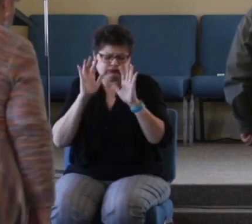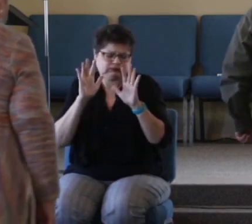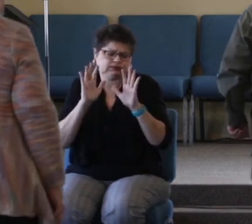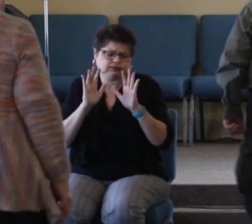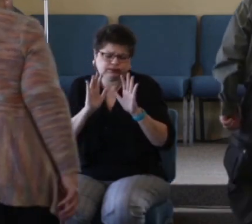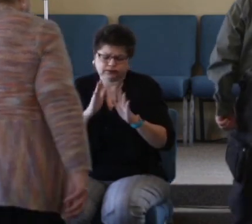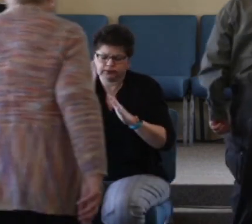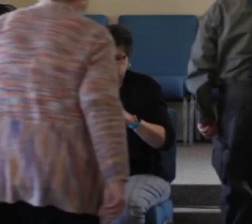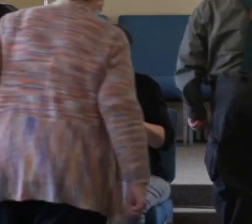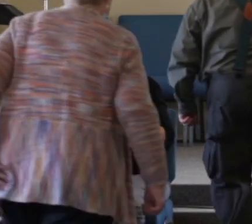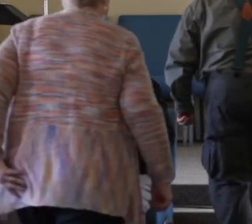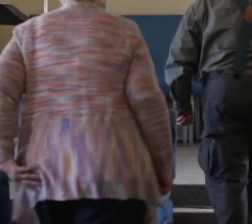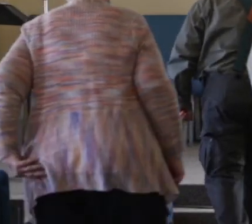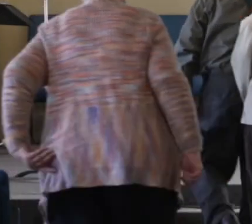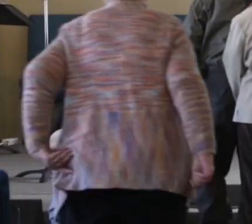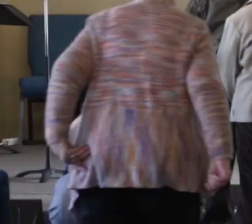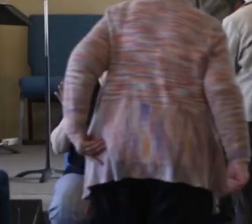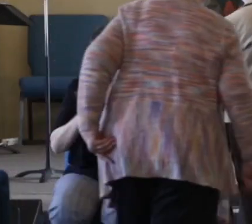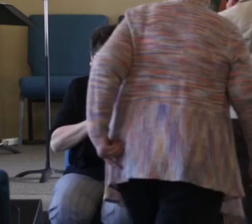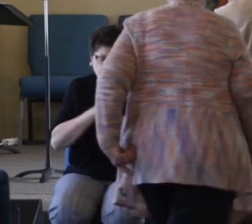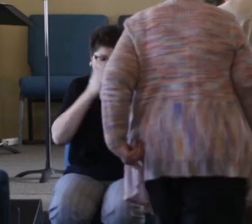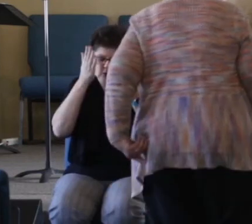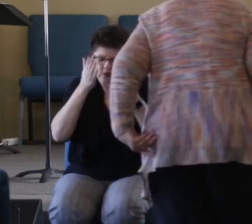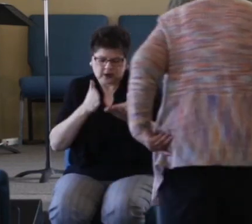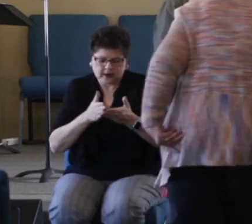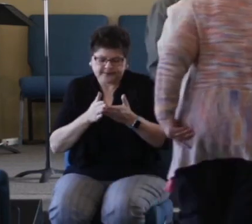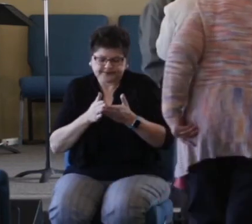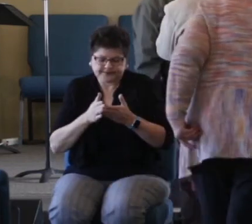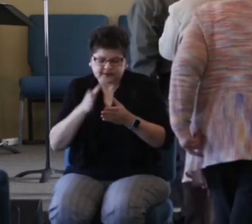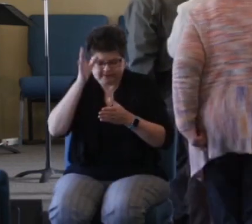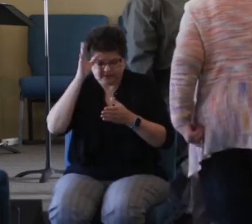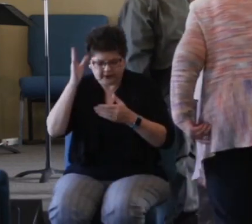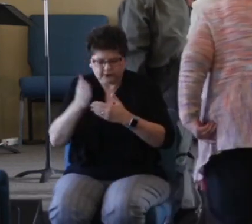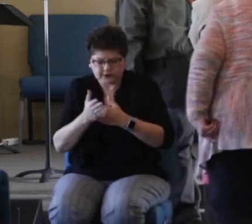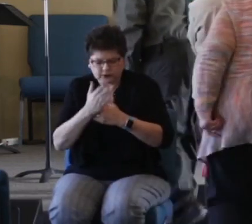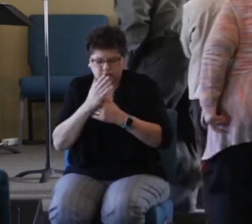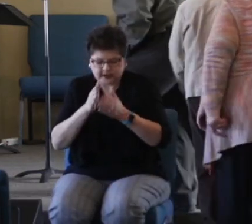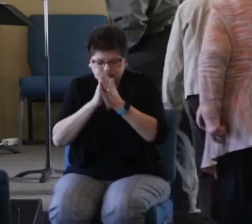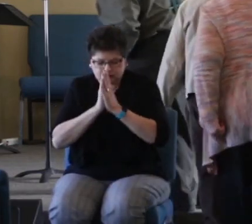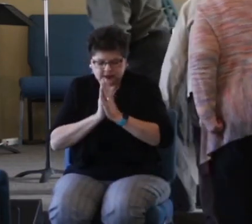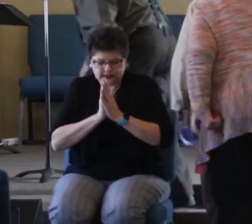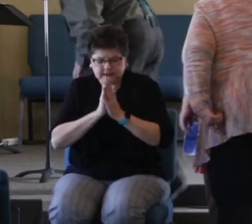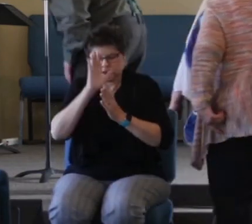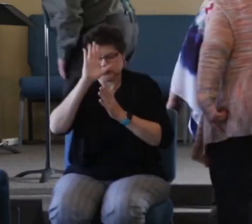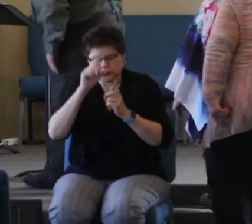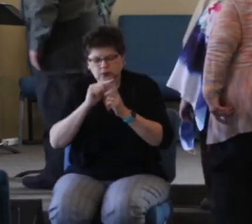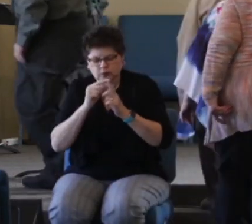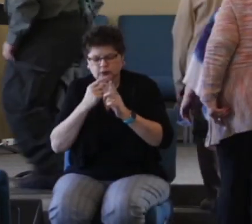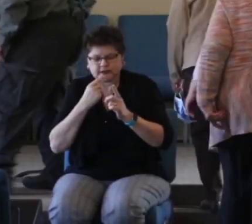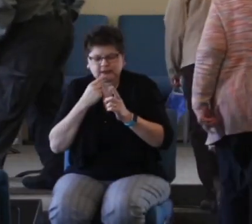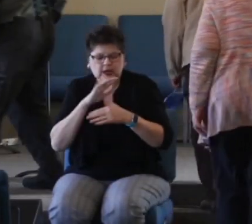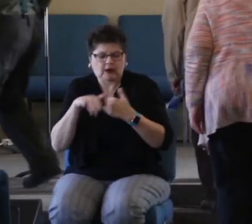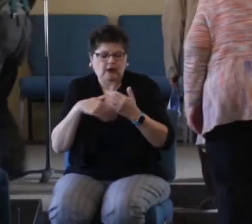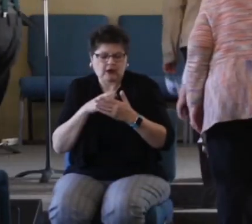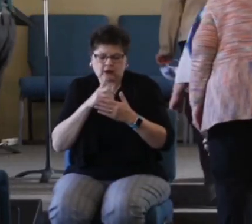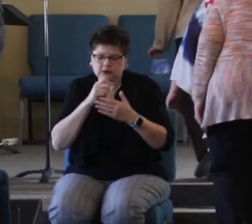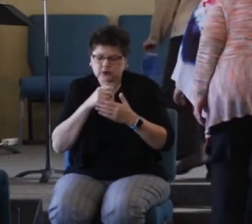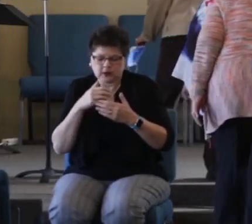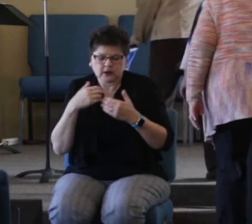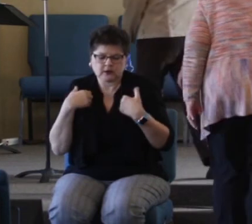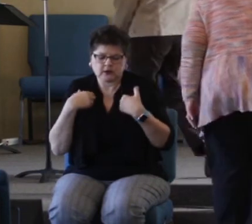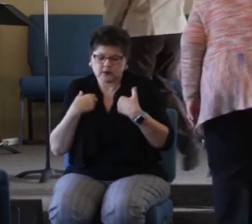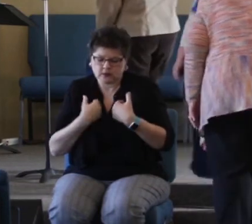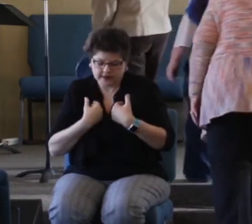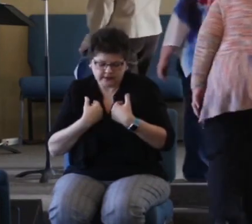you are. And Father, this morning I pray that as your word says, all who are weary